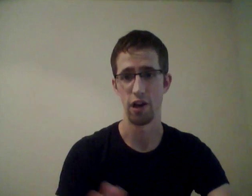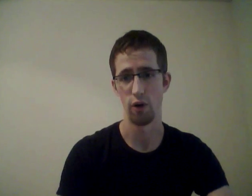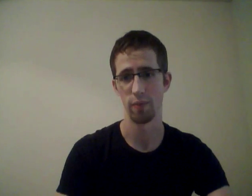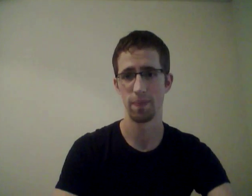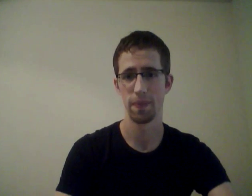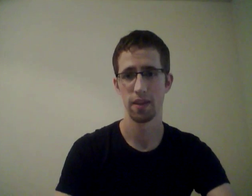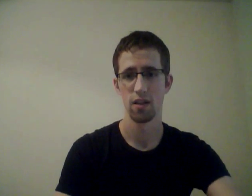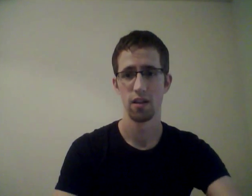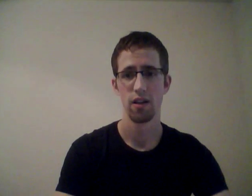no.